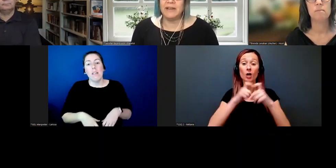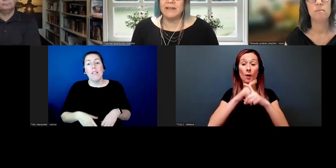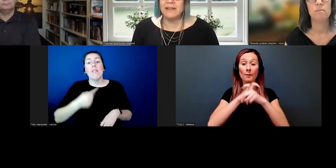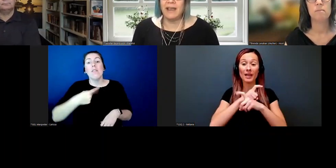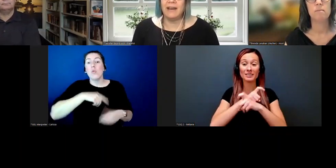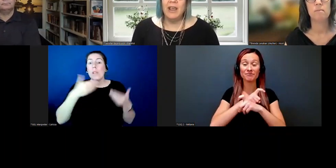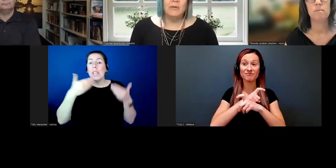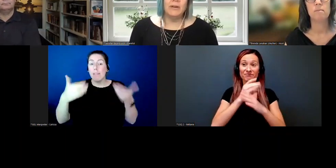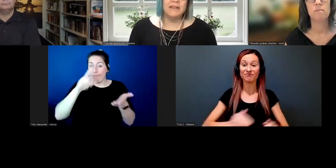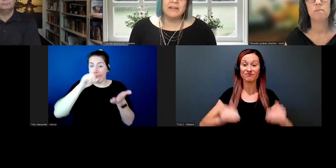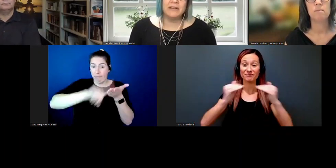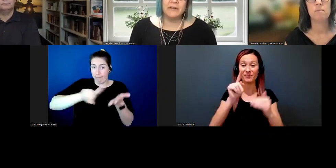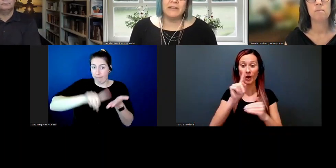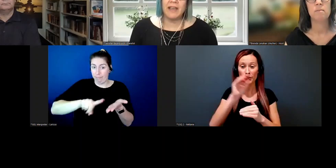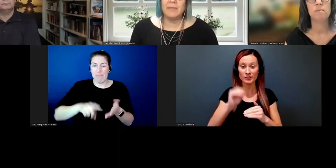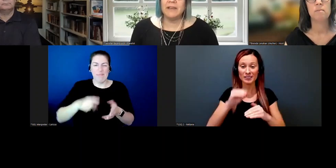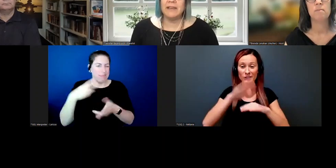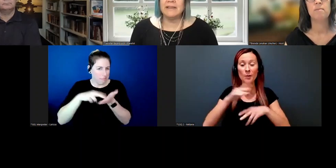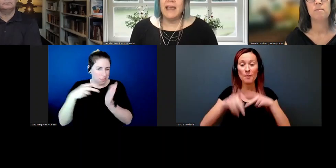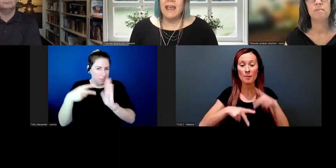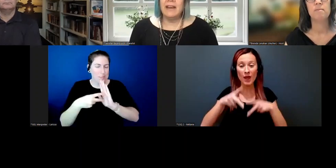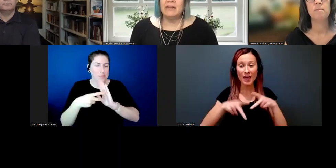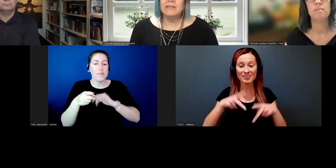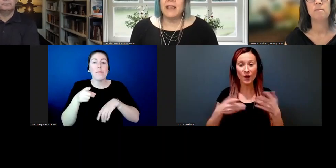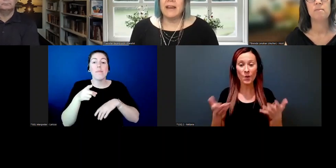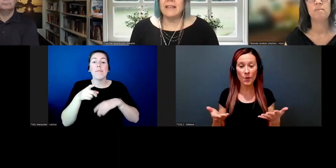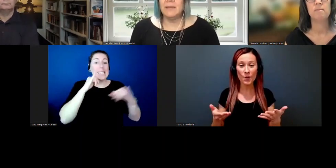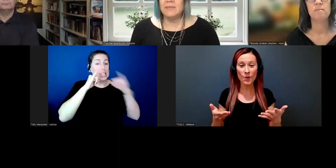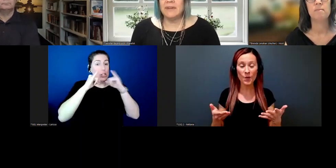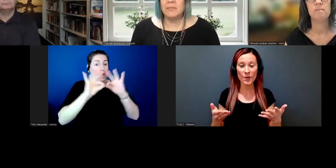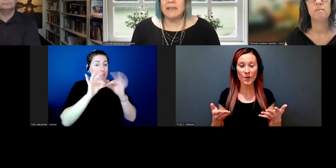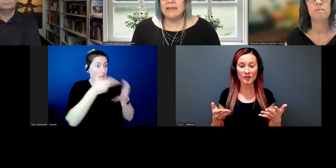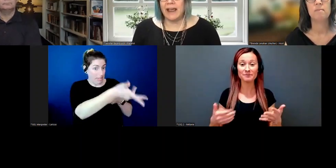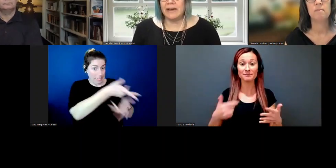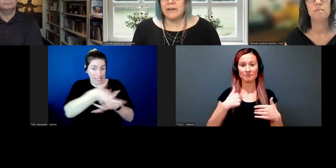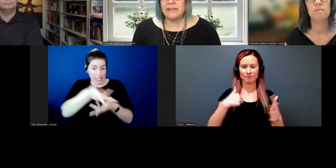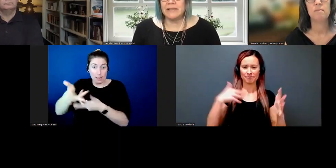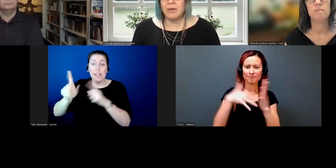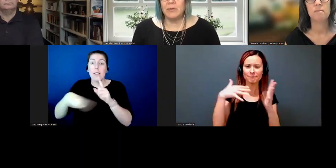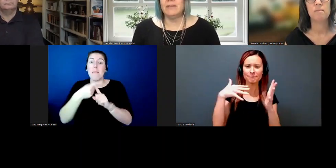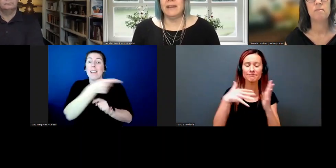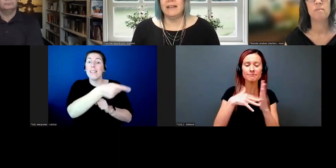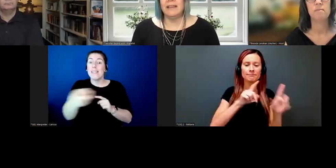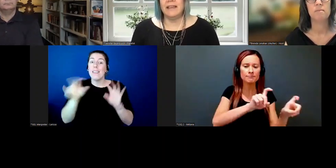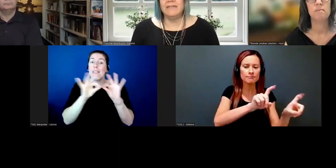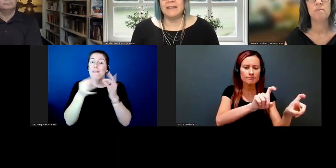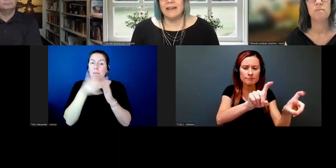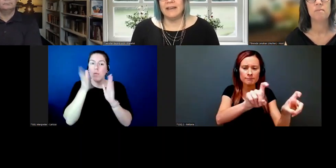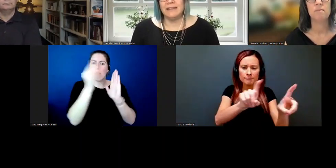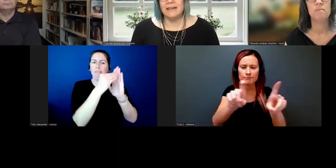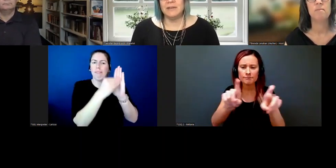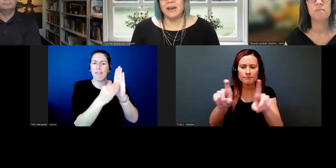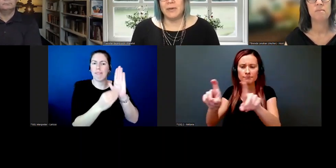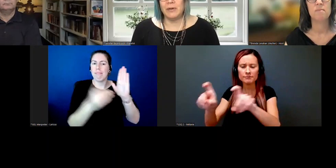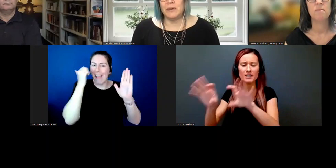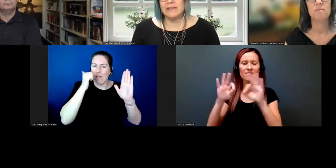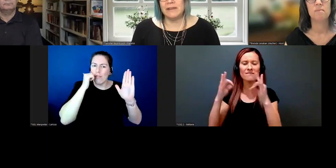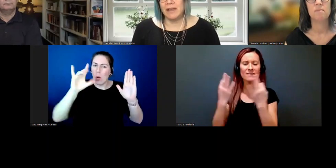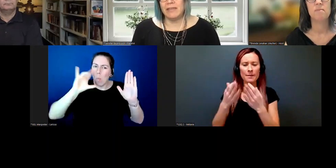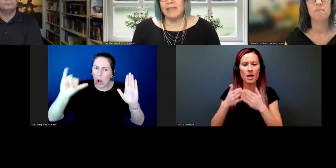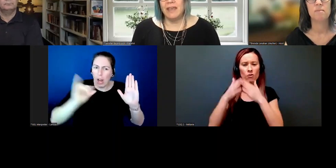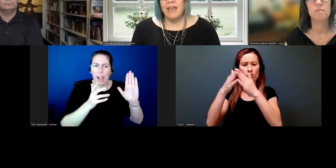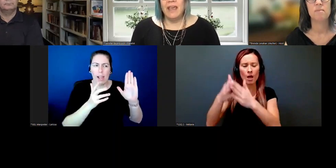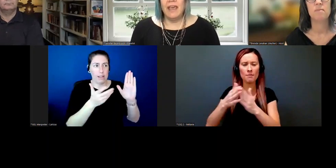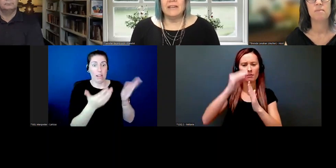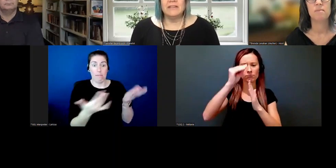So that means that we're interviewing families and also getting them to complete diaries about what their daily life is like. And they do that about once a